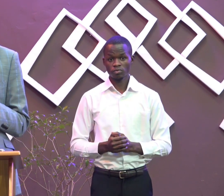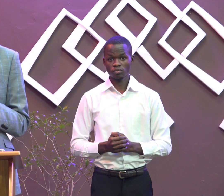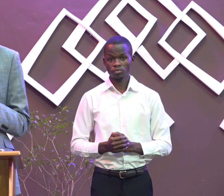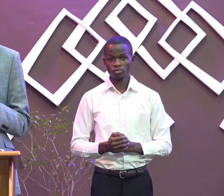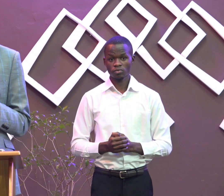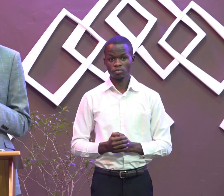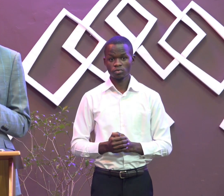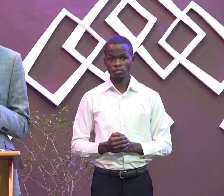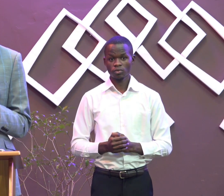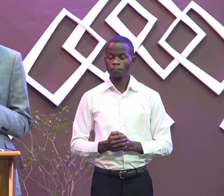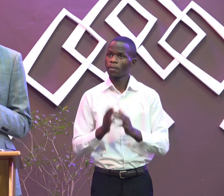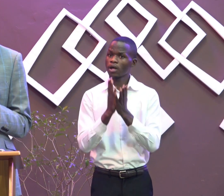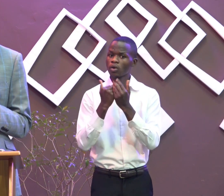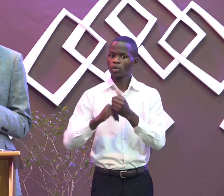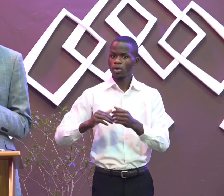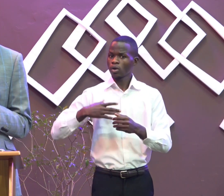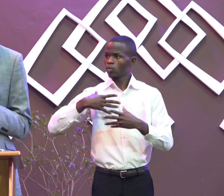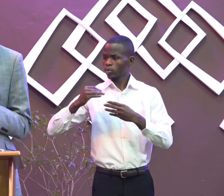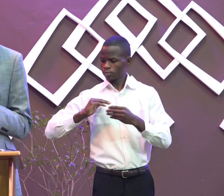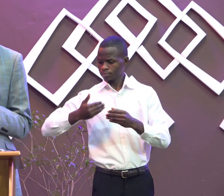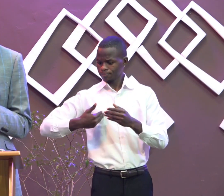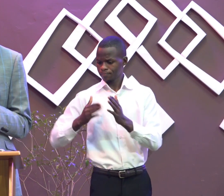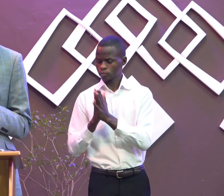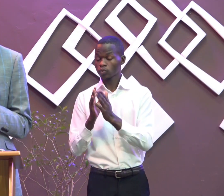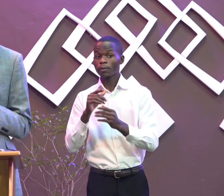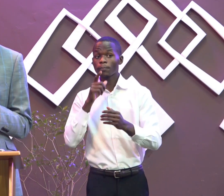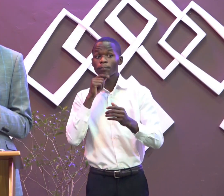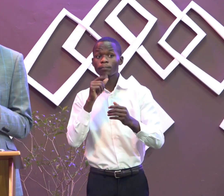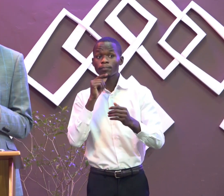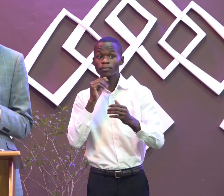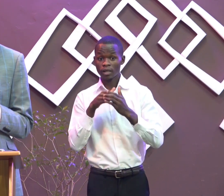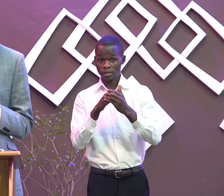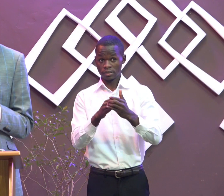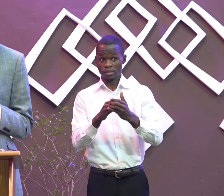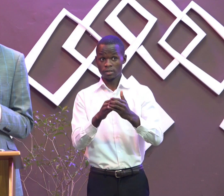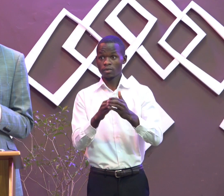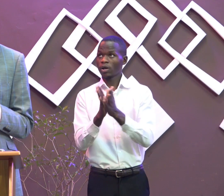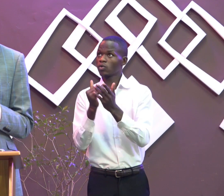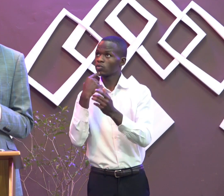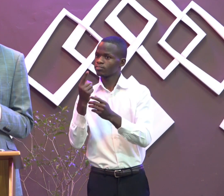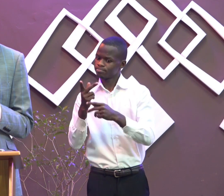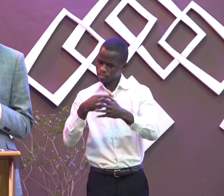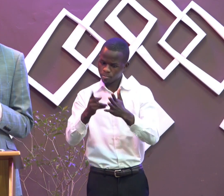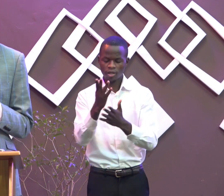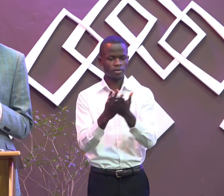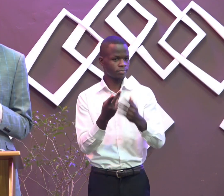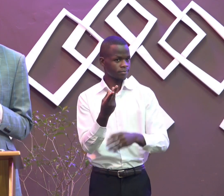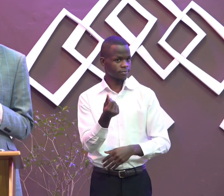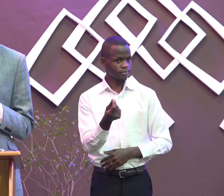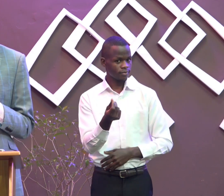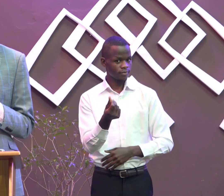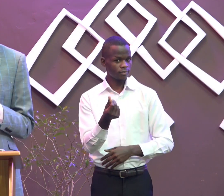us. Tugenda ne batugamba musasule yo ku sente. So we went and they told us we need to be giving some